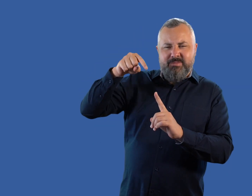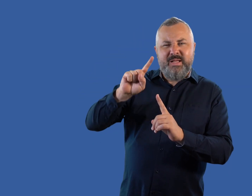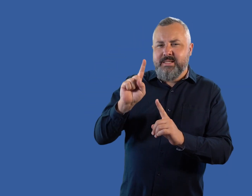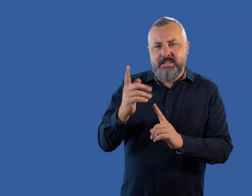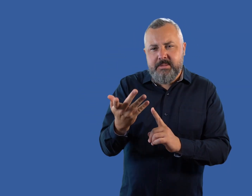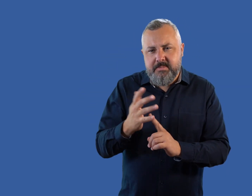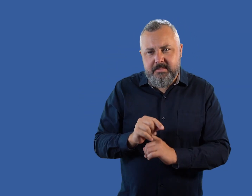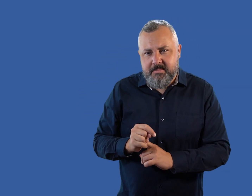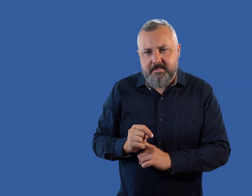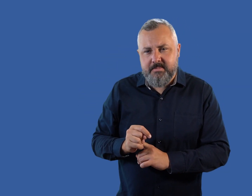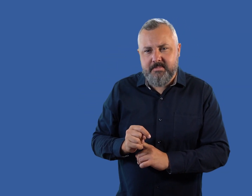exposed to trauma?